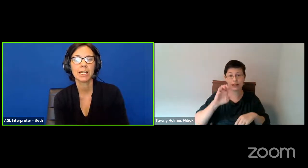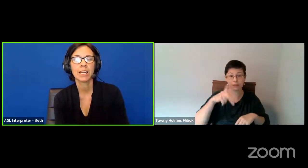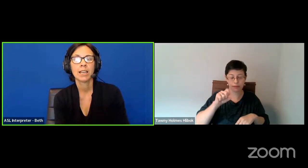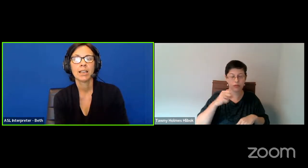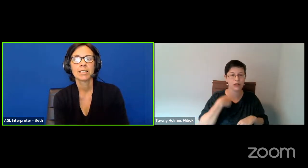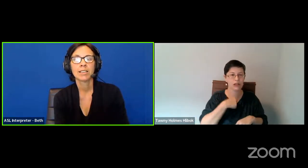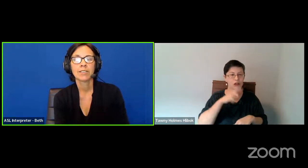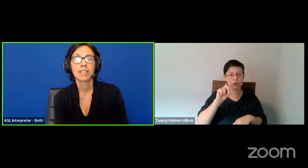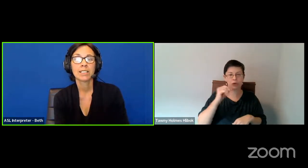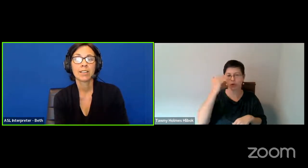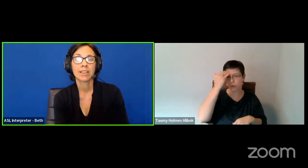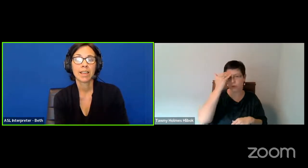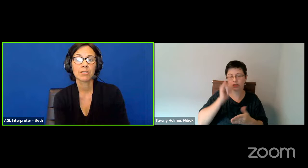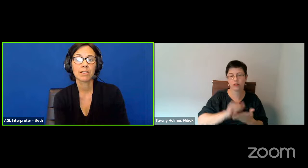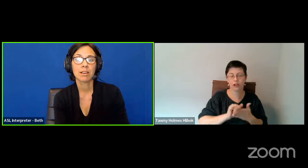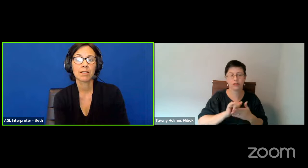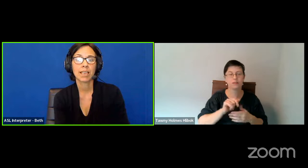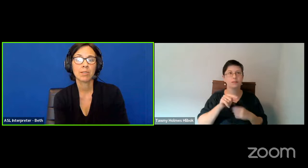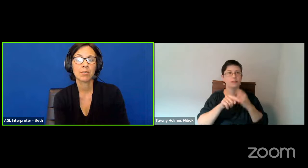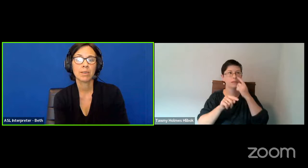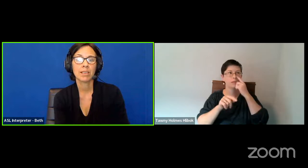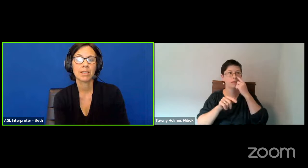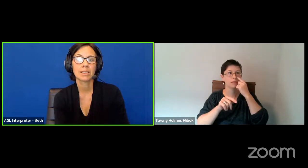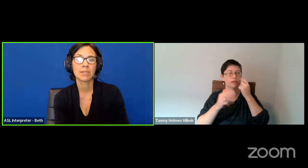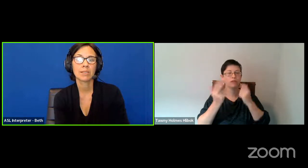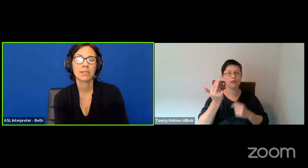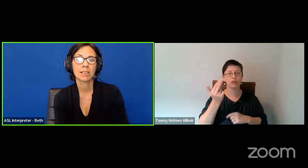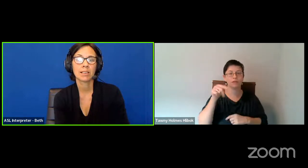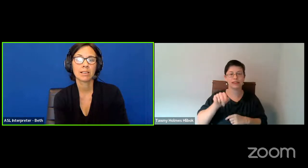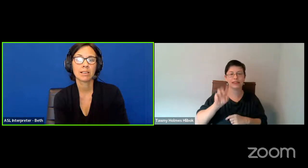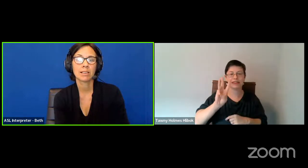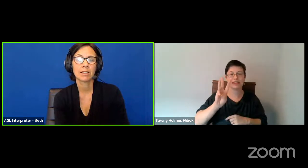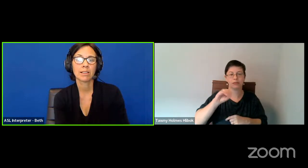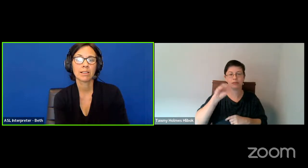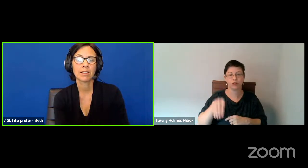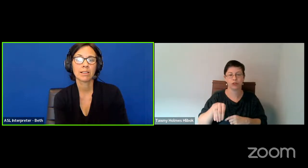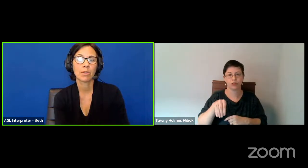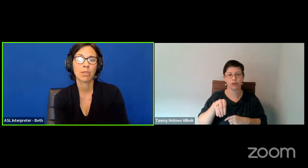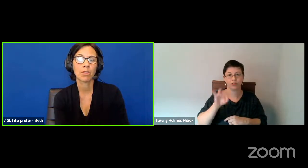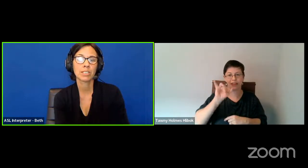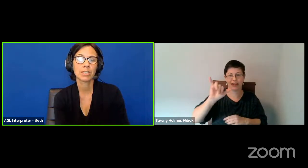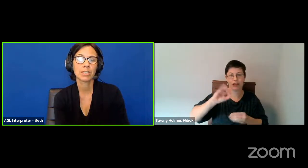2017. 77,000 on IEPs, and it was